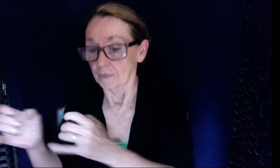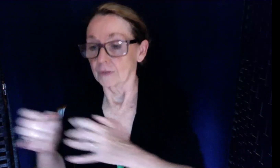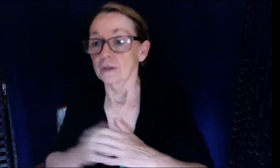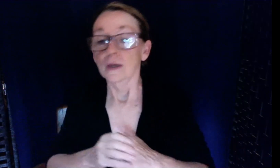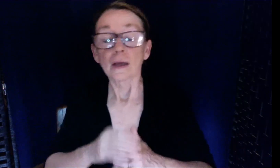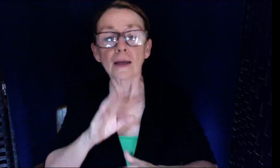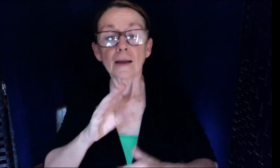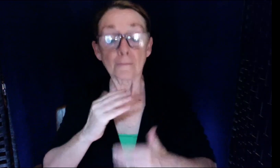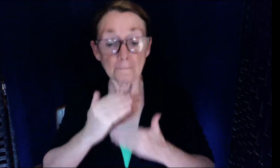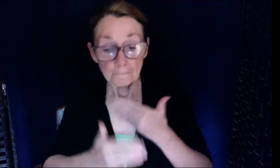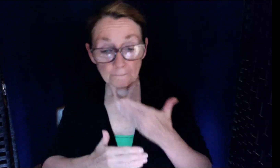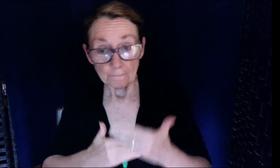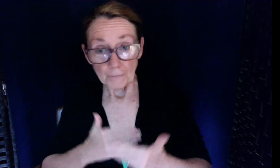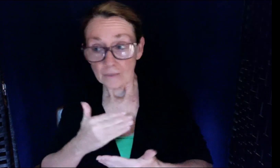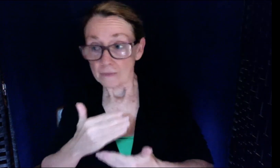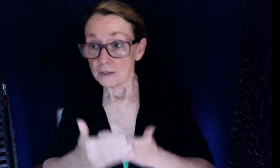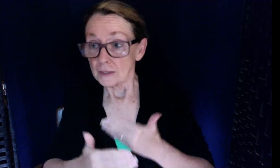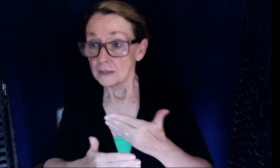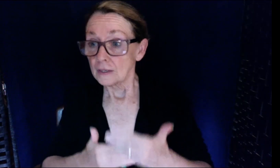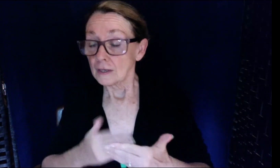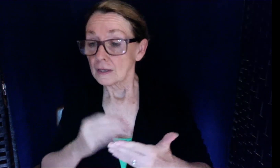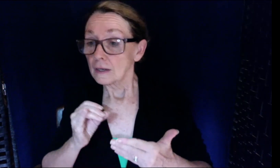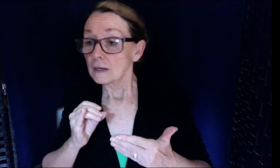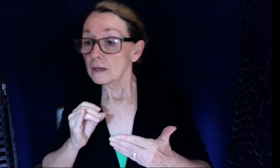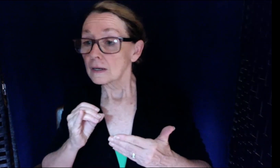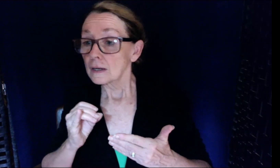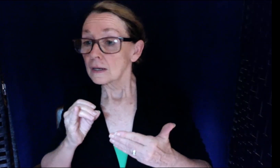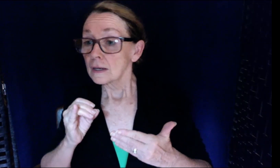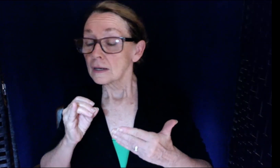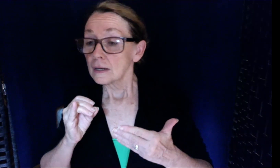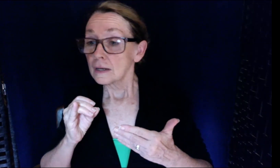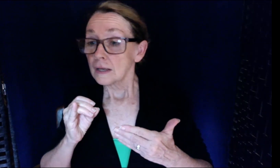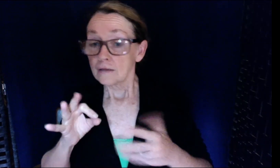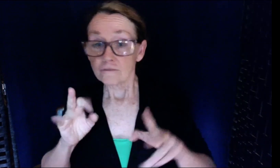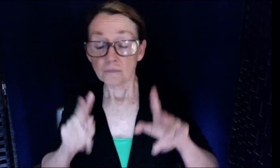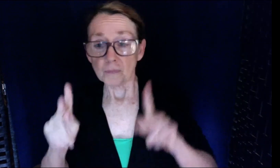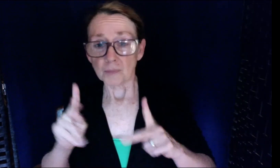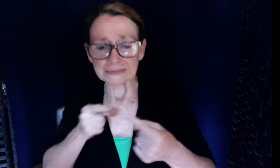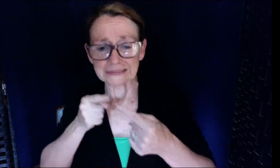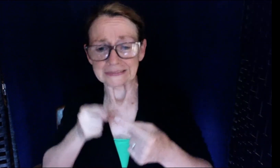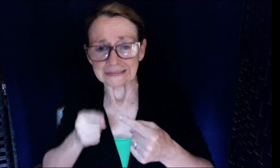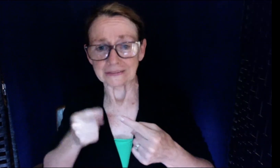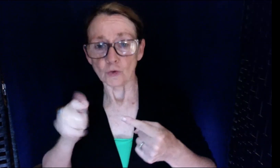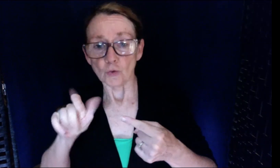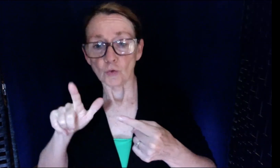Bethany, if That makes people have a hard time updating the Google documents, can they send you the information for you to update if they do have a